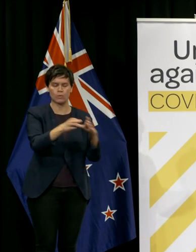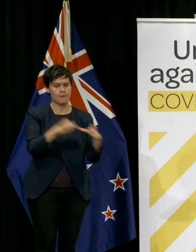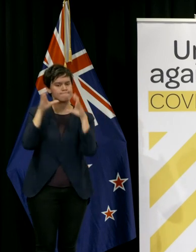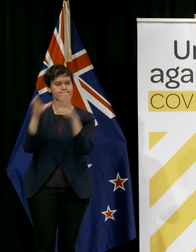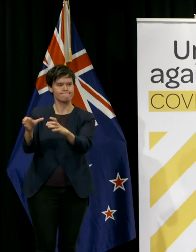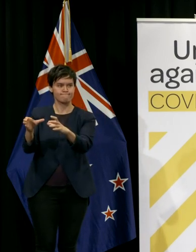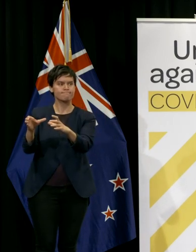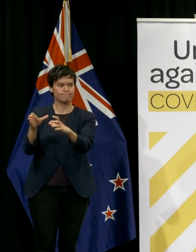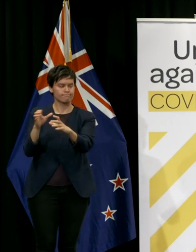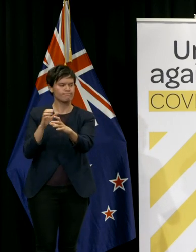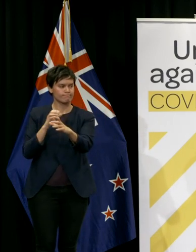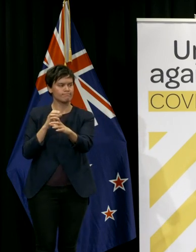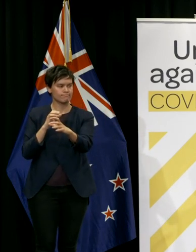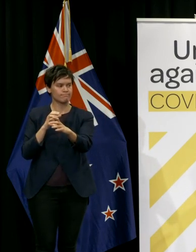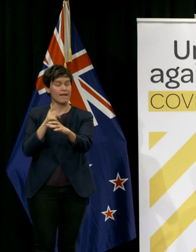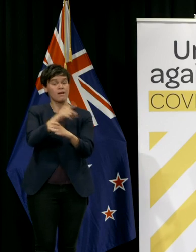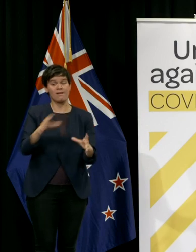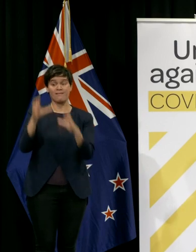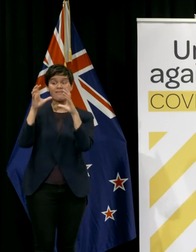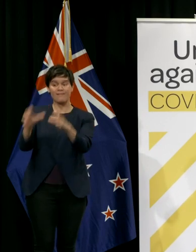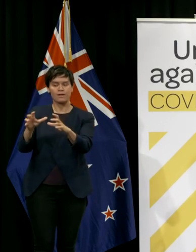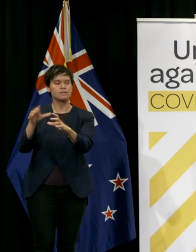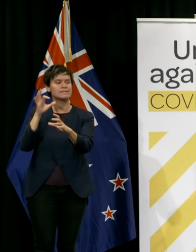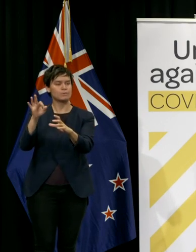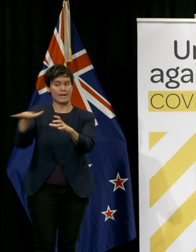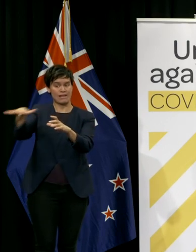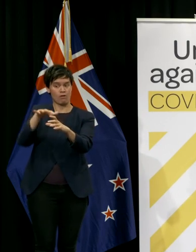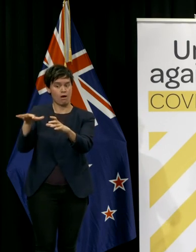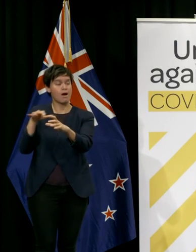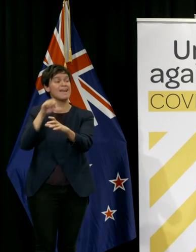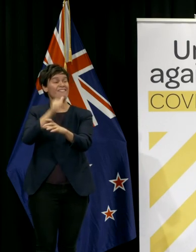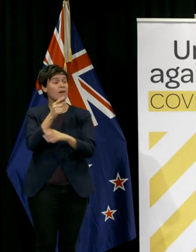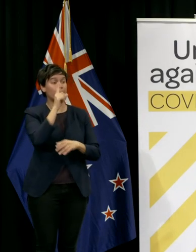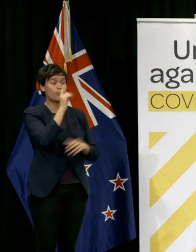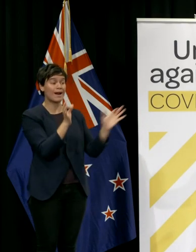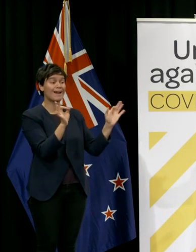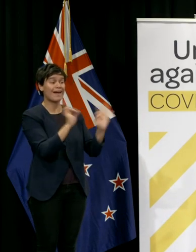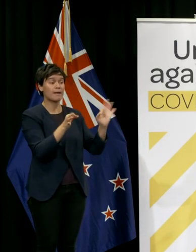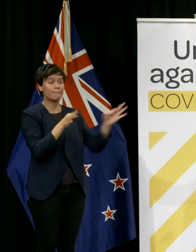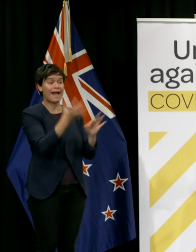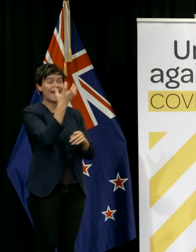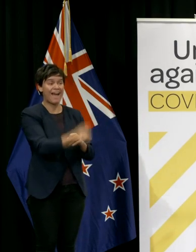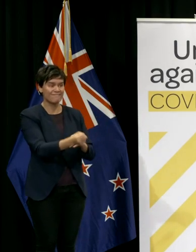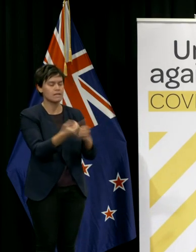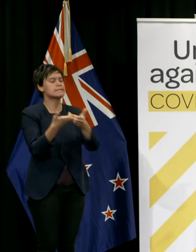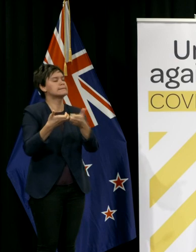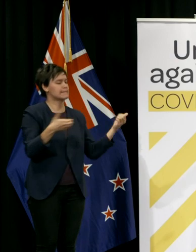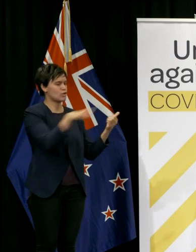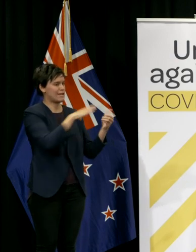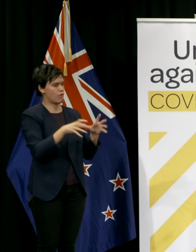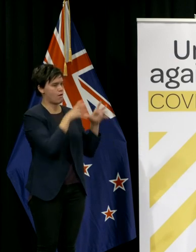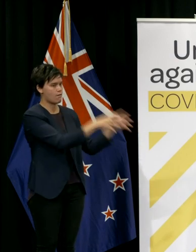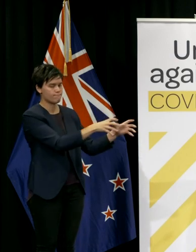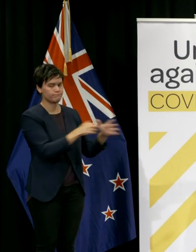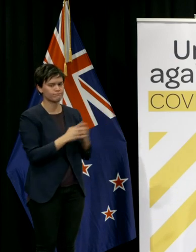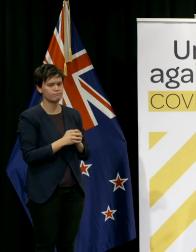travel arrangements at that point or who are being worked through, and they are tested. There was a question over 360 who came in this morning come